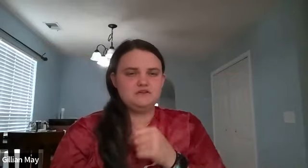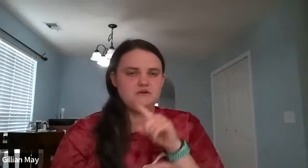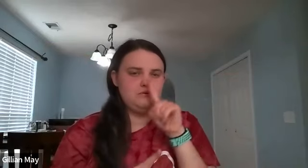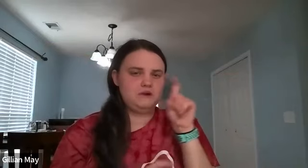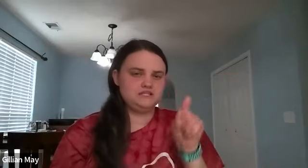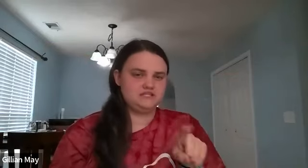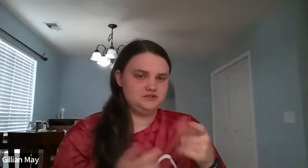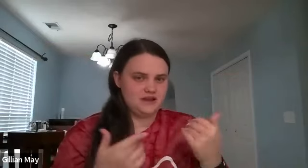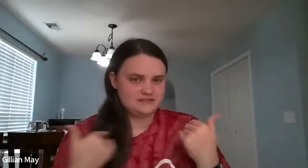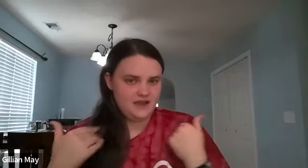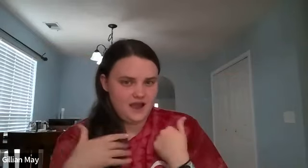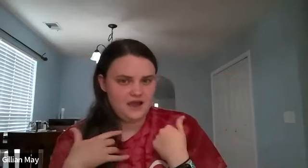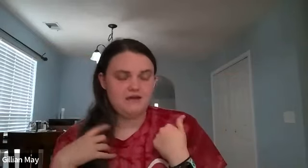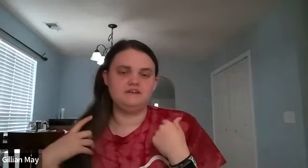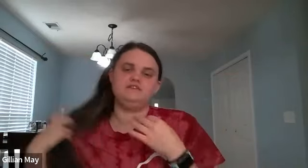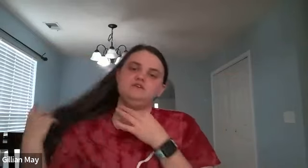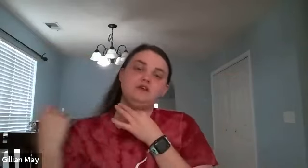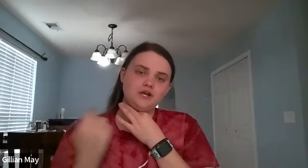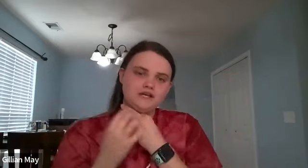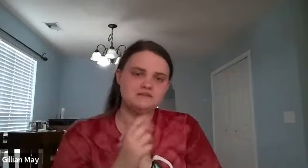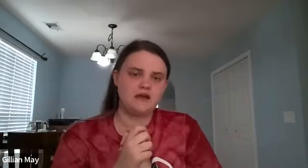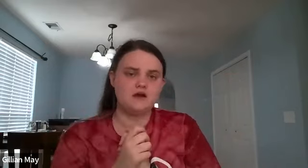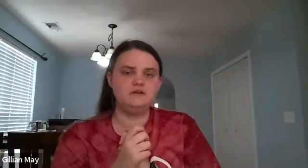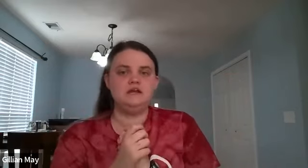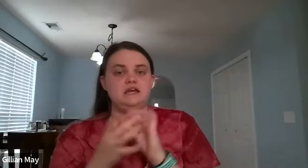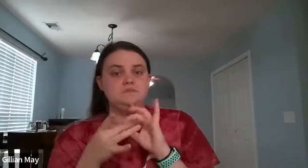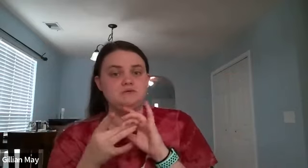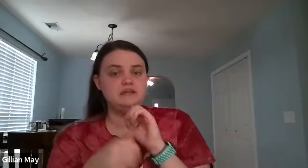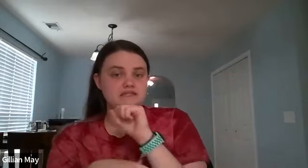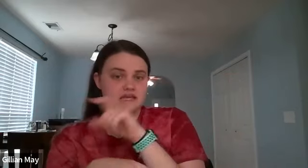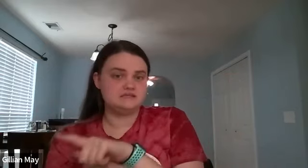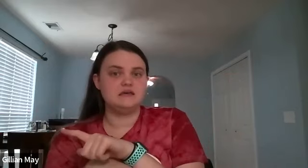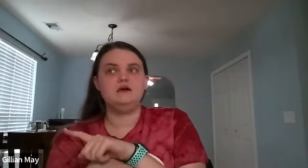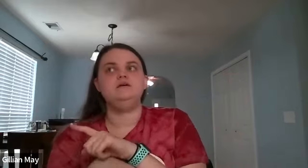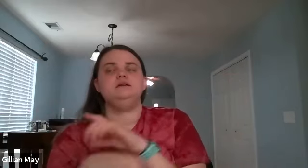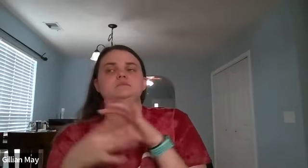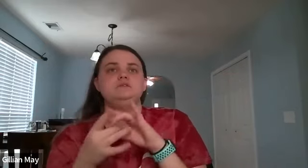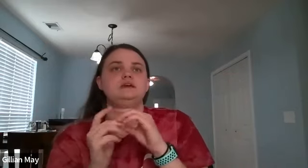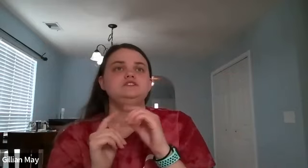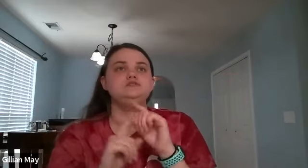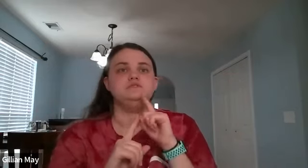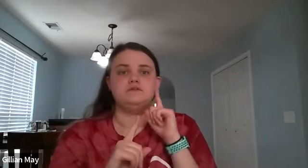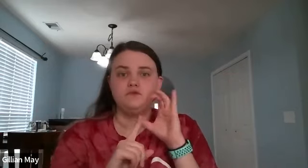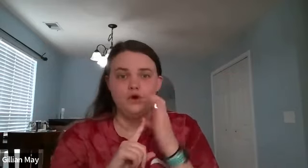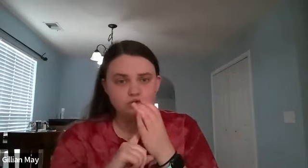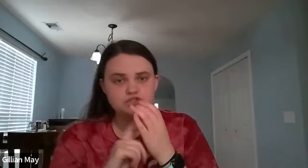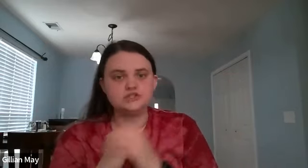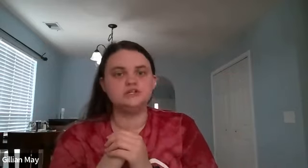other questions you guys have? Anything you're curious about? It can be related to ASL, it can be related to deaf